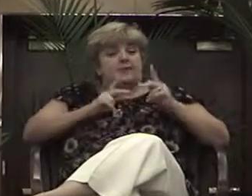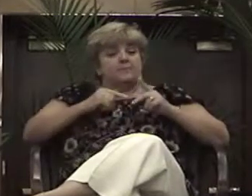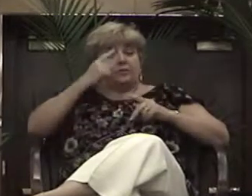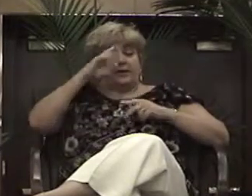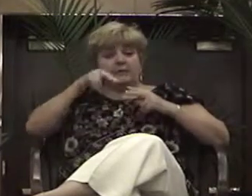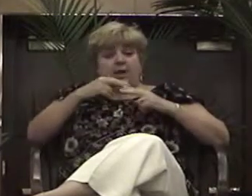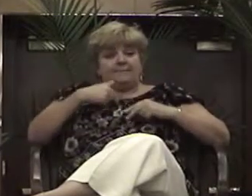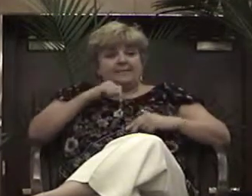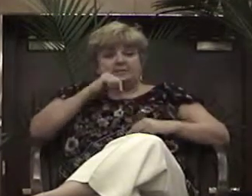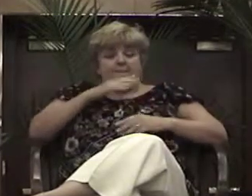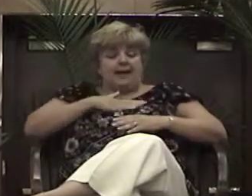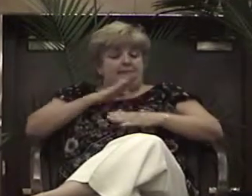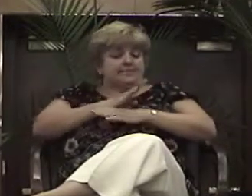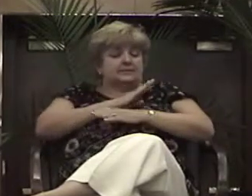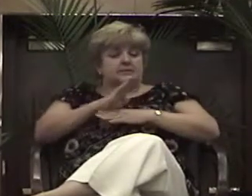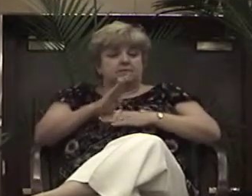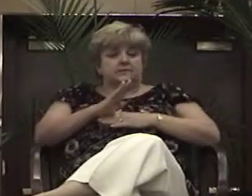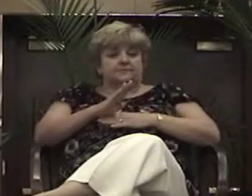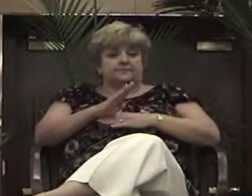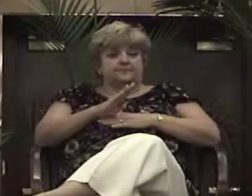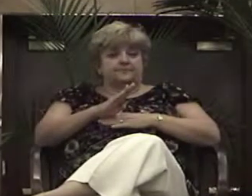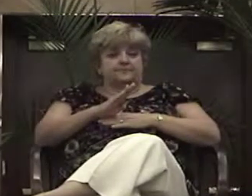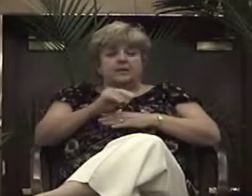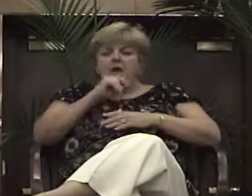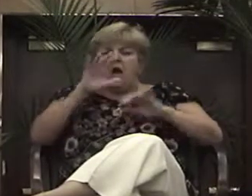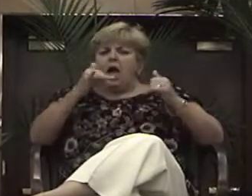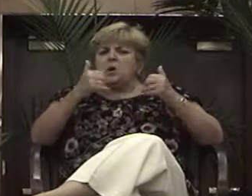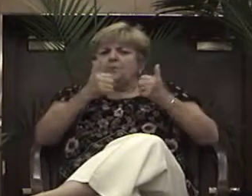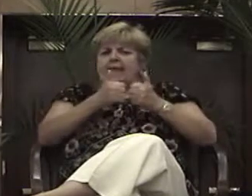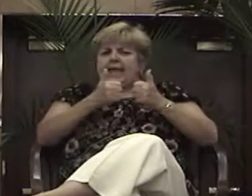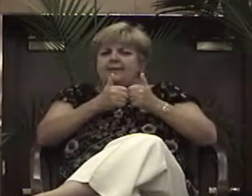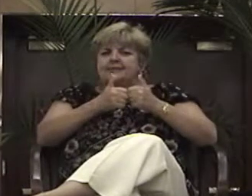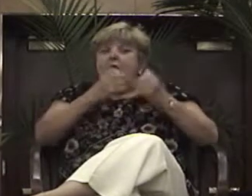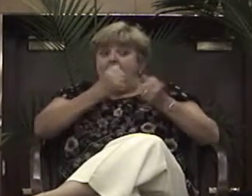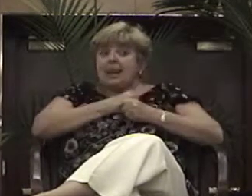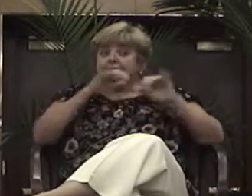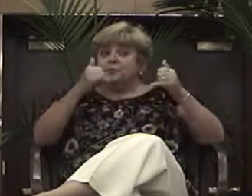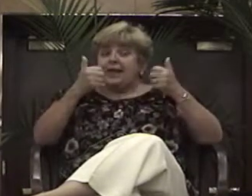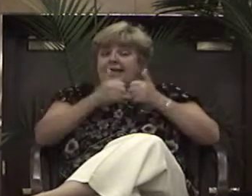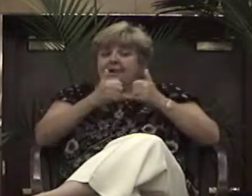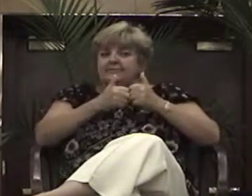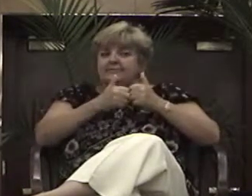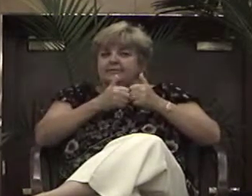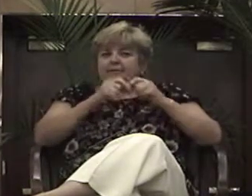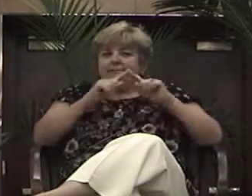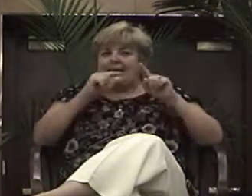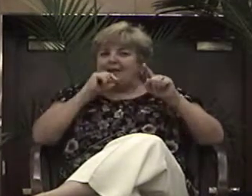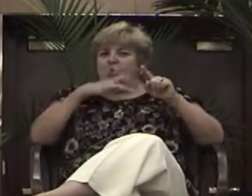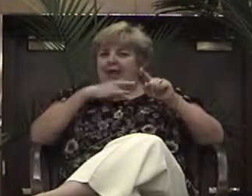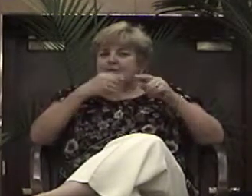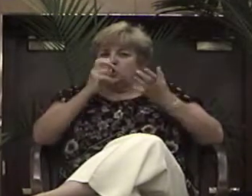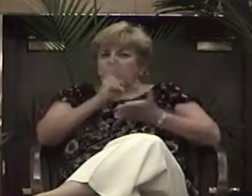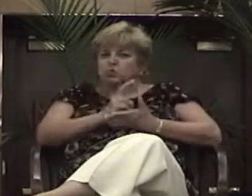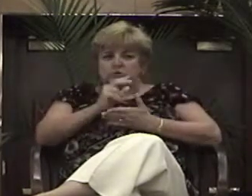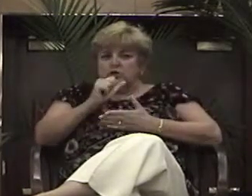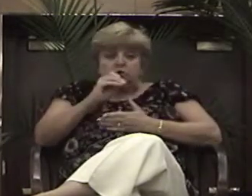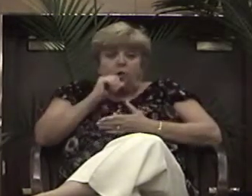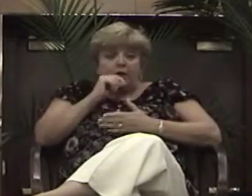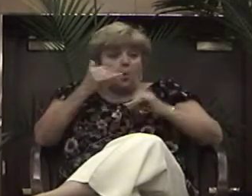games. I love it, but I hate losing. So I don't play games. I don't refer to anyone as